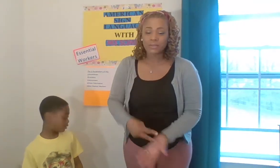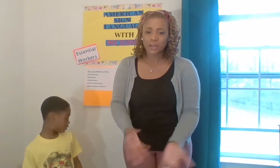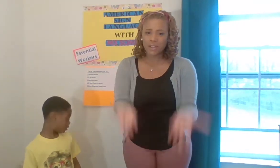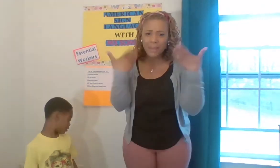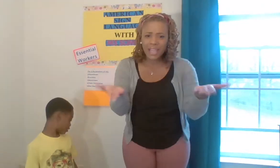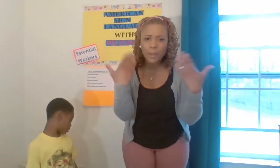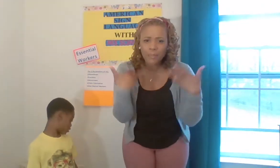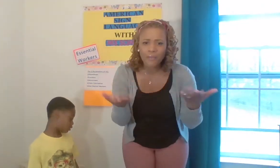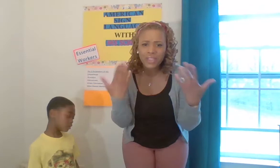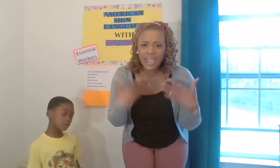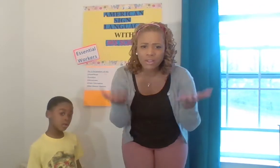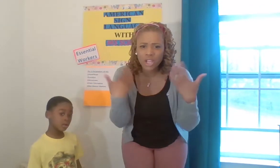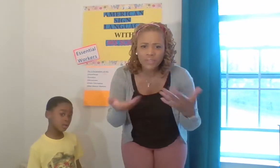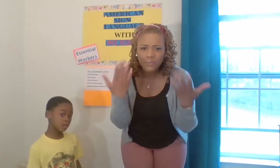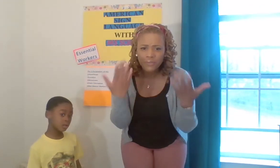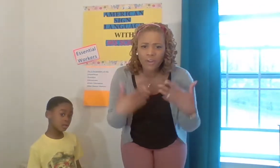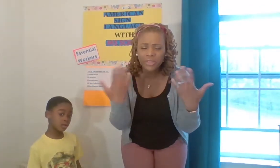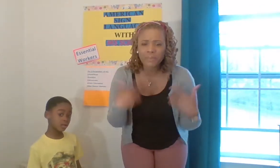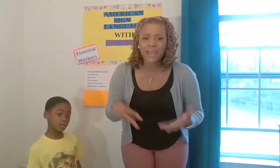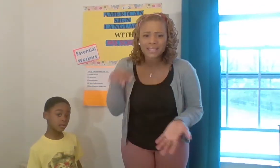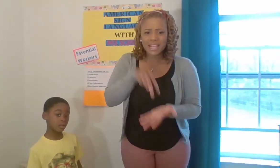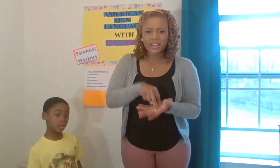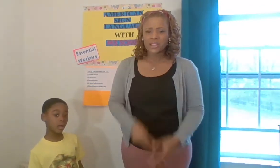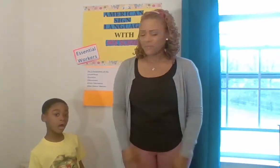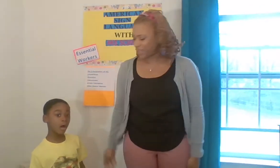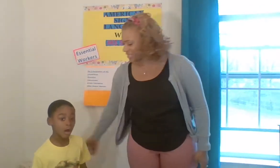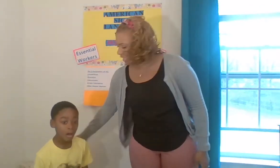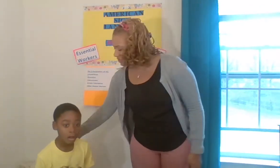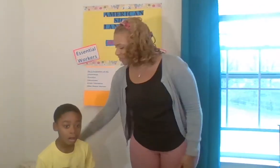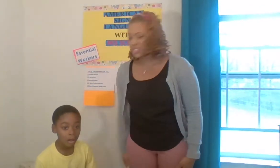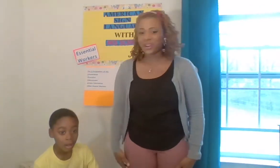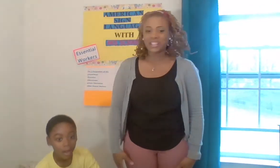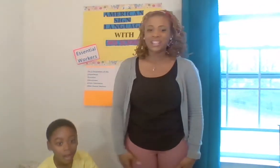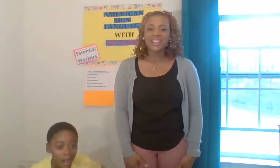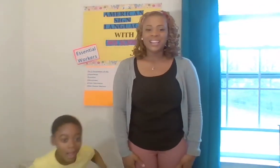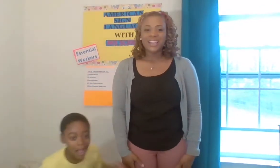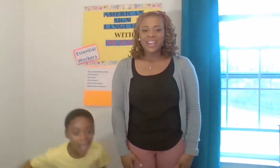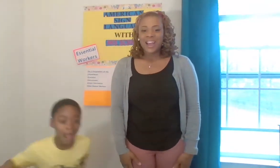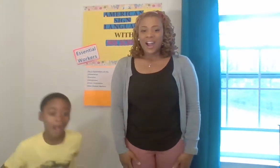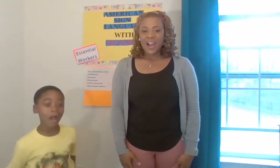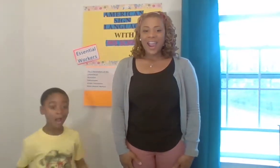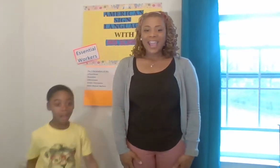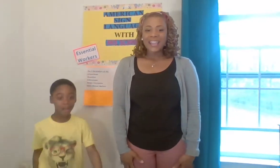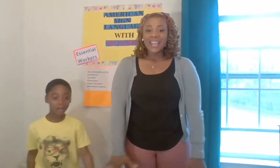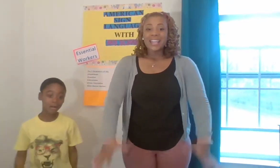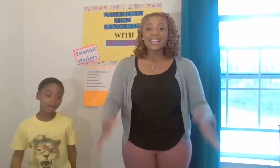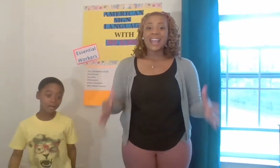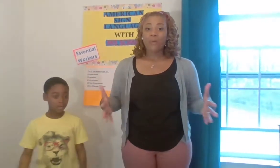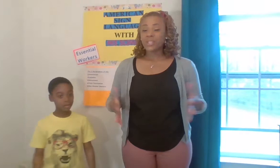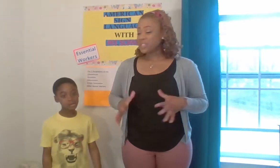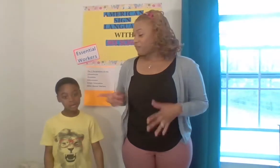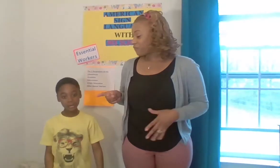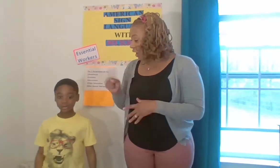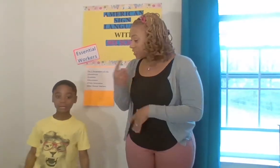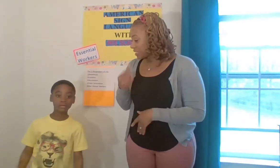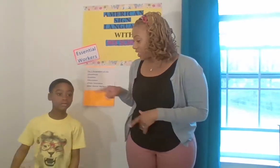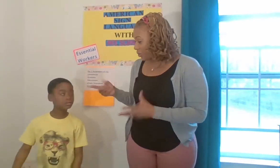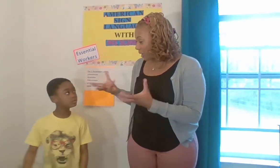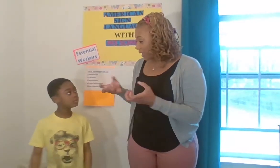up. So everybody up off the couch, off the floor, out the bed, stand on your feet. Stand up straight, Jordan. All right. Now, what's the first thing you want us to